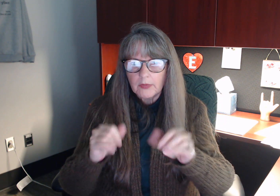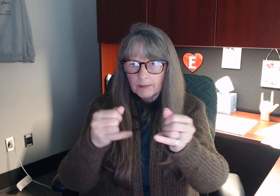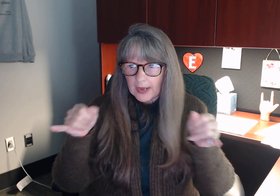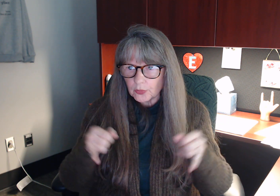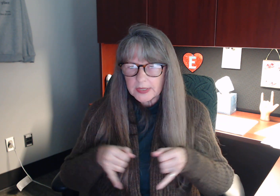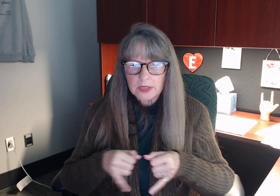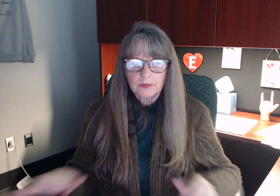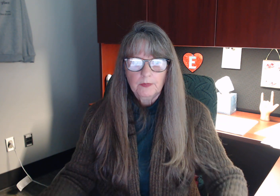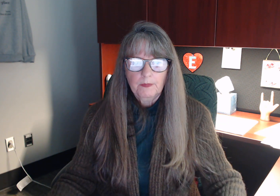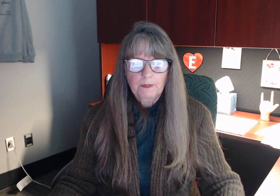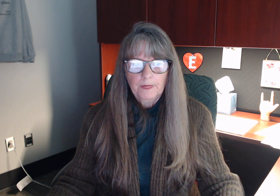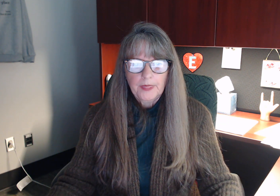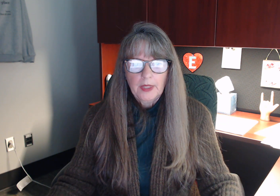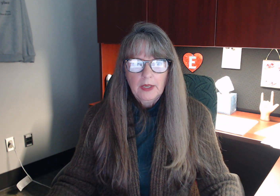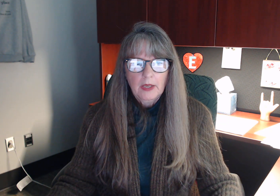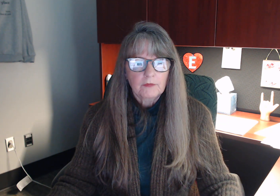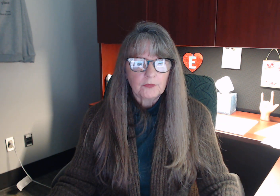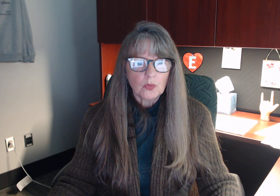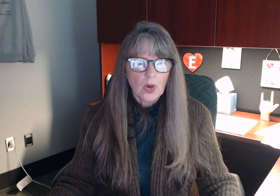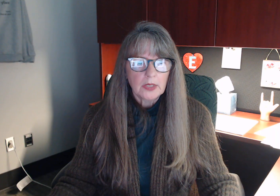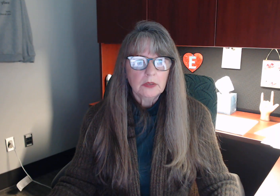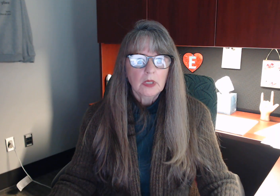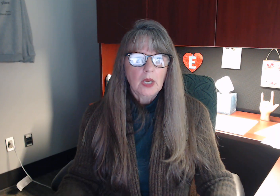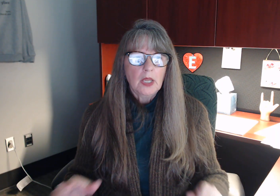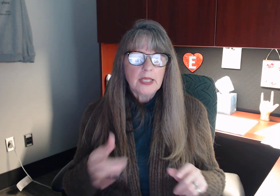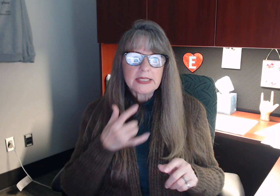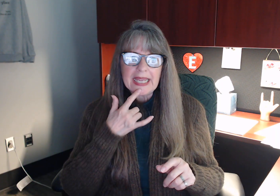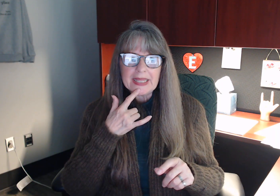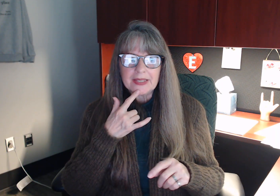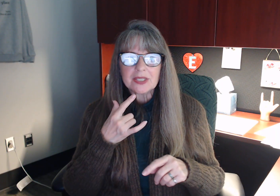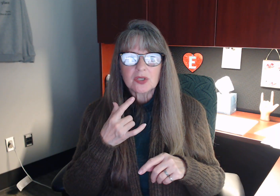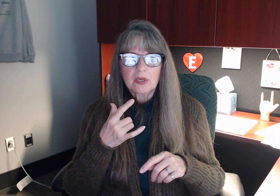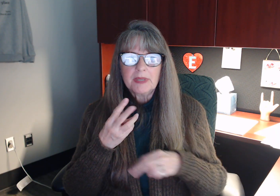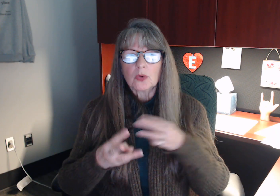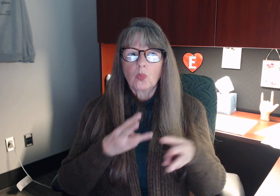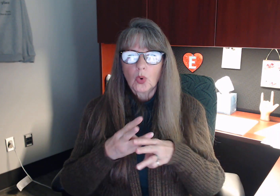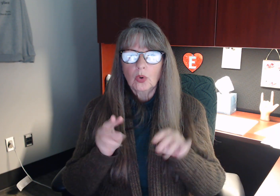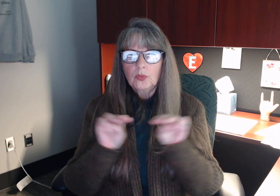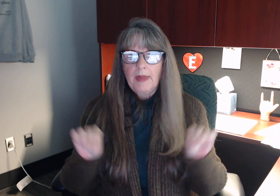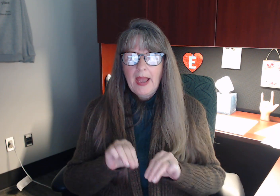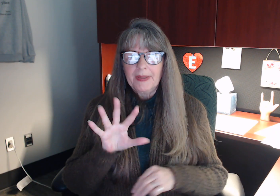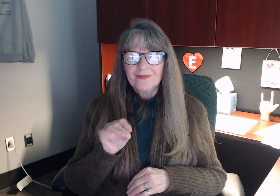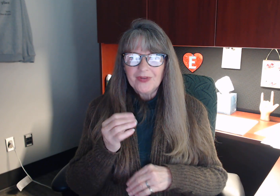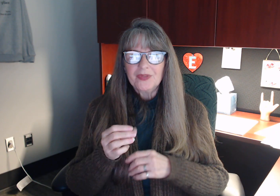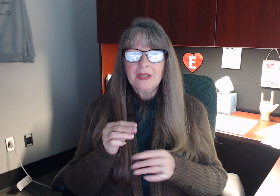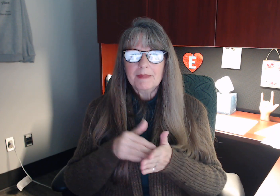their boundaries. 51, it's saying that this is going to be the world map in 50